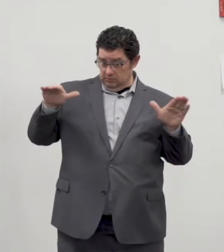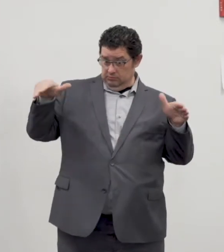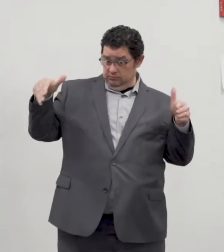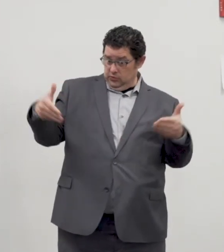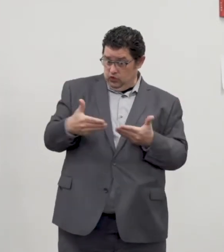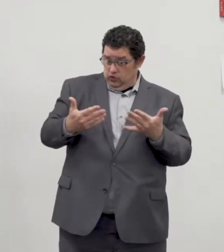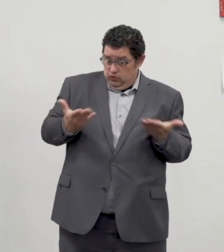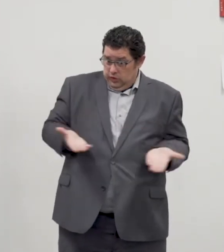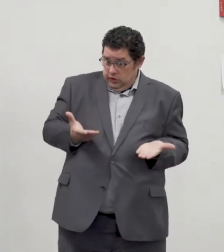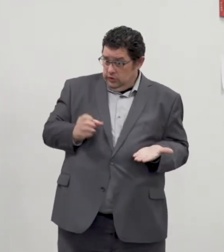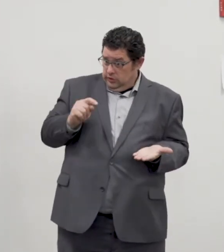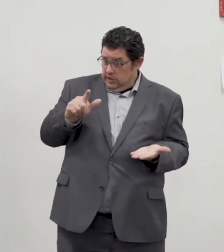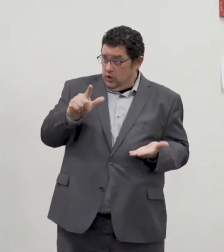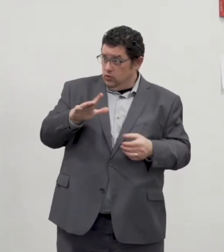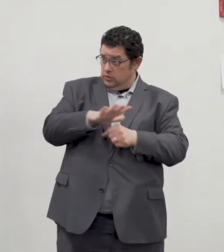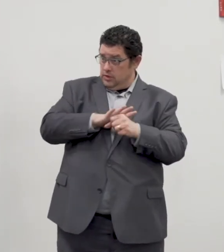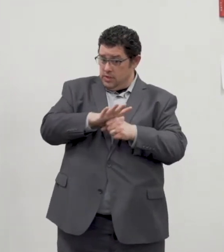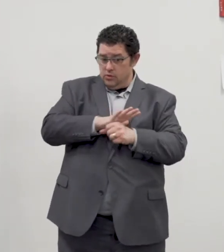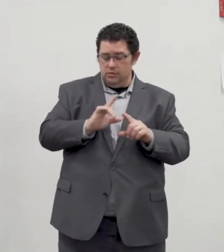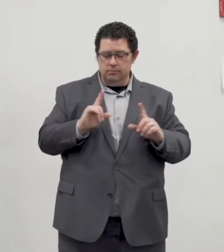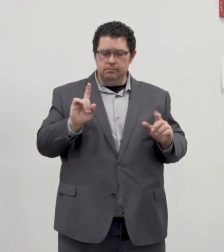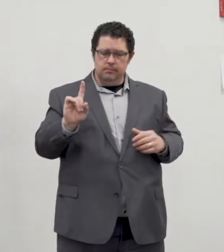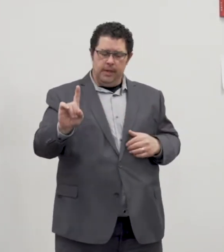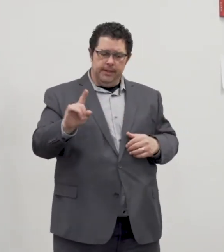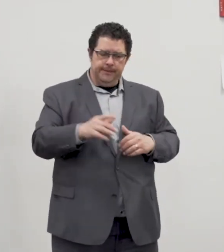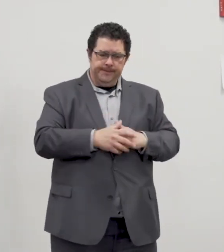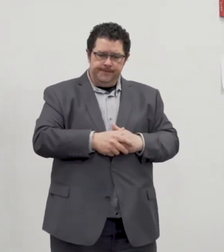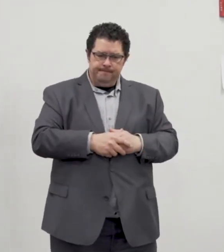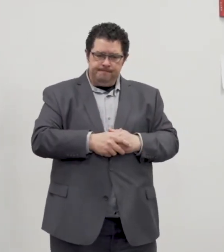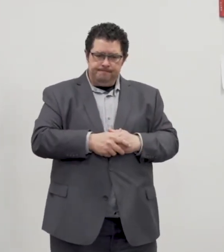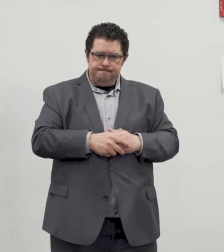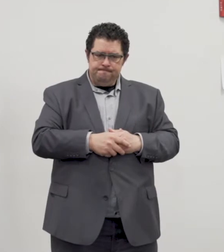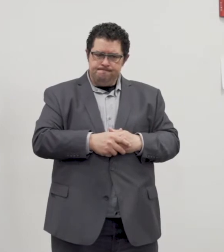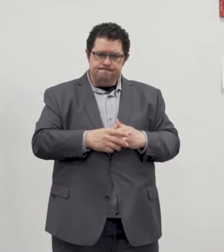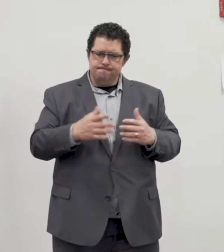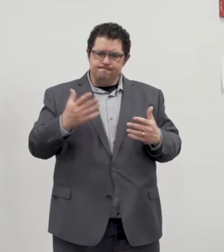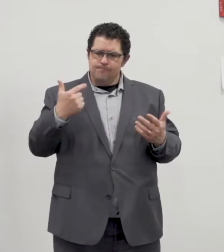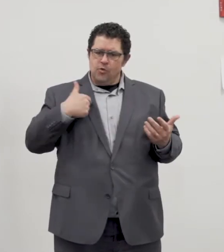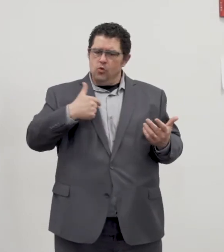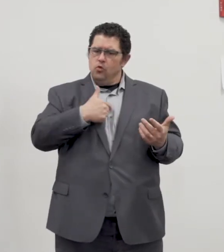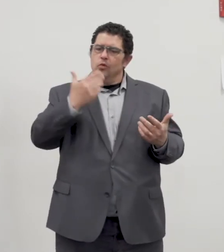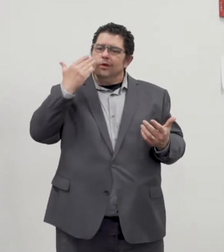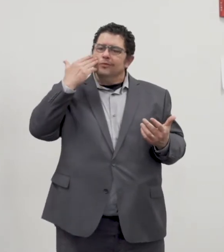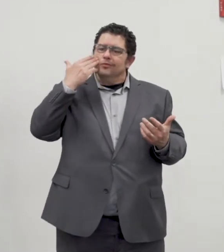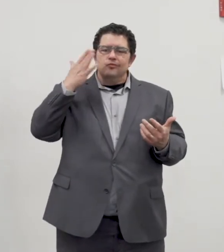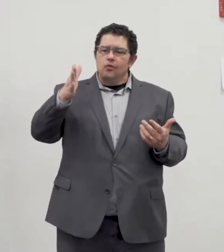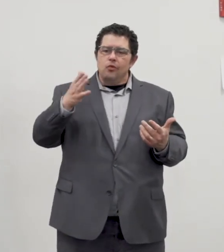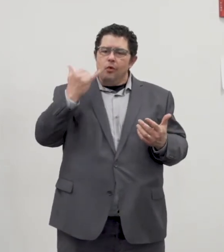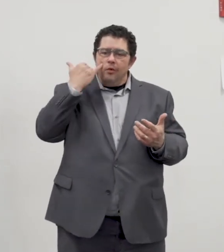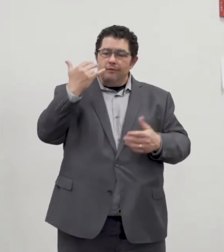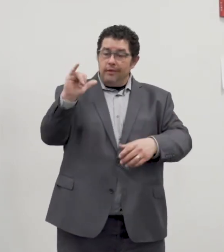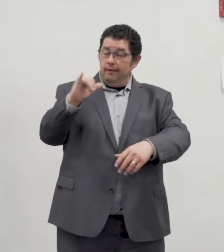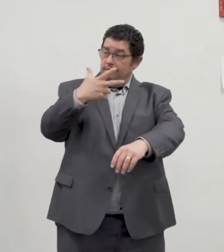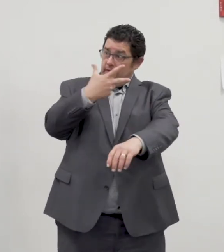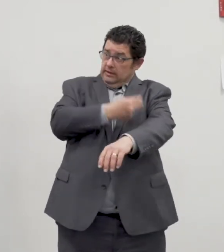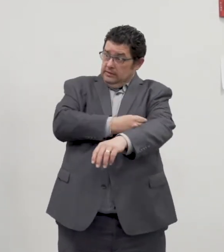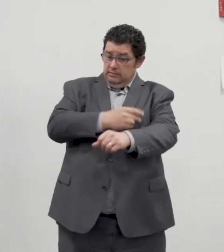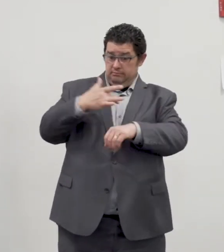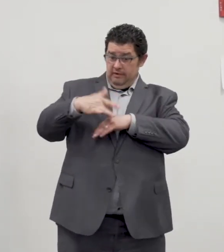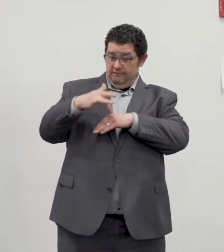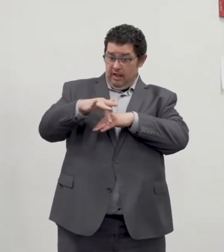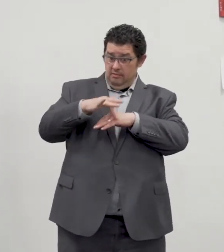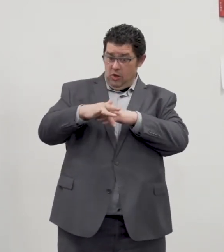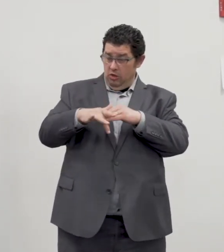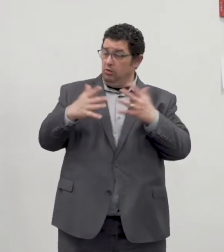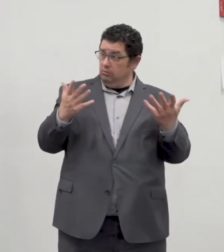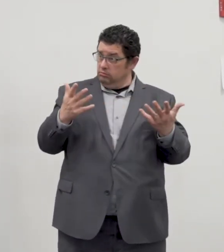County. But we don't know necessarily that vaccine will be available before the end of the year. The vaccine is what gets us back to where